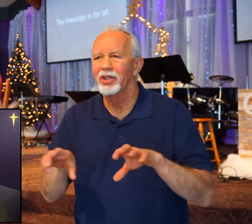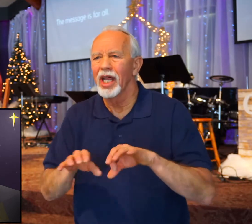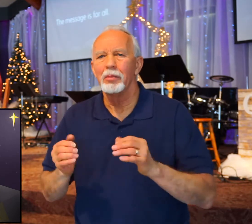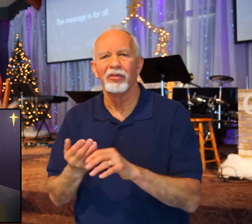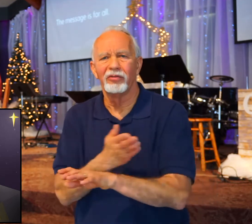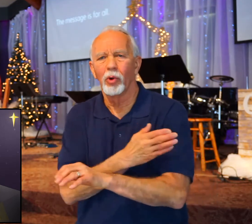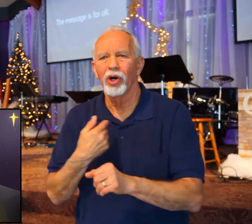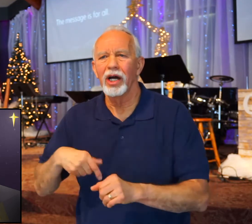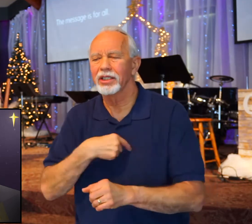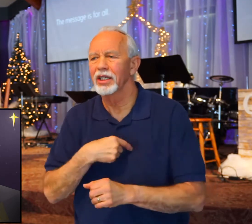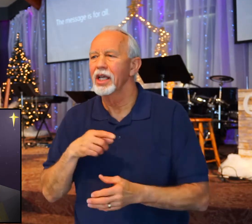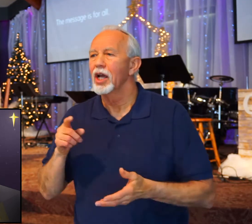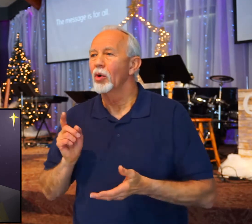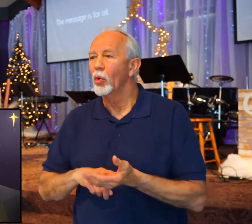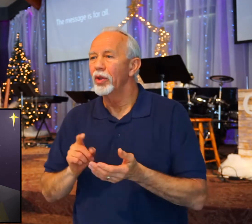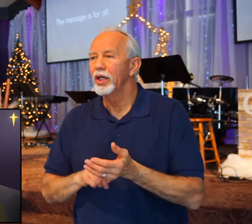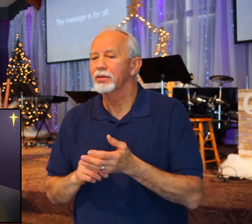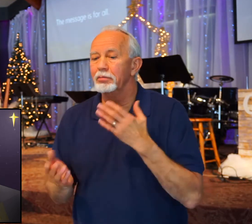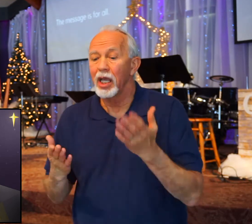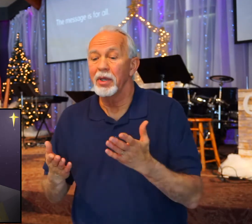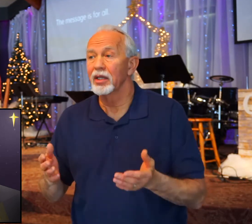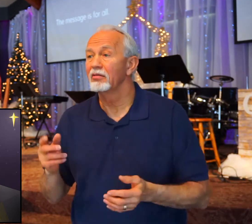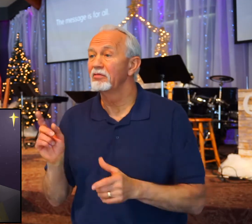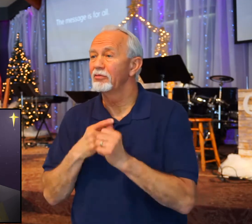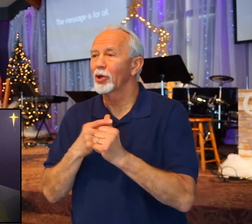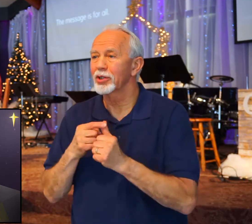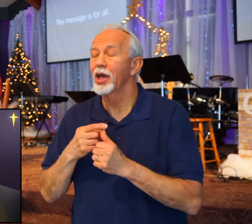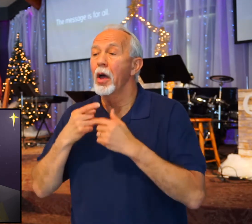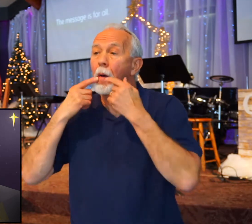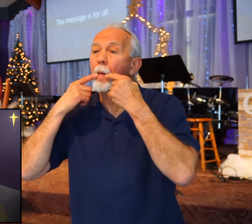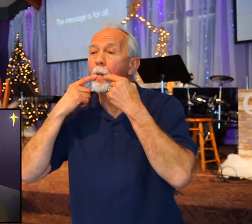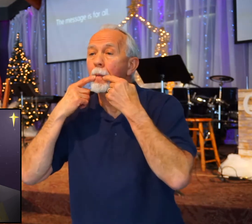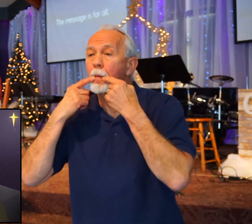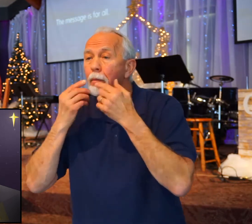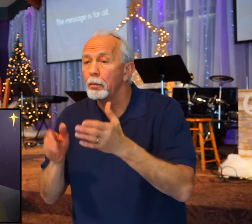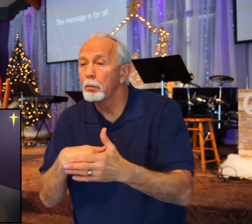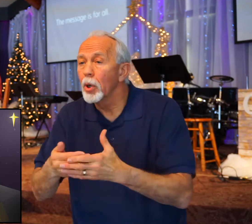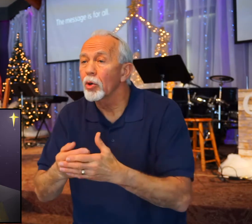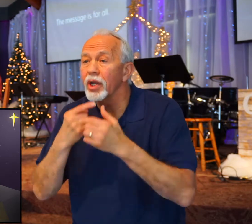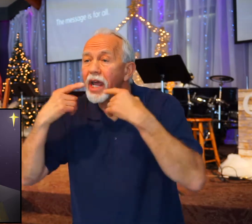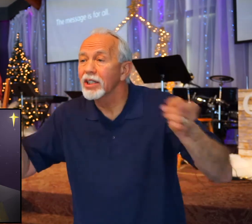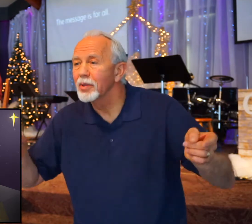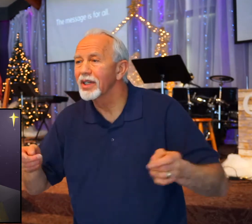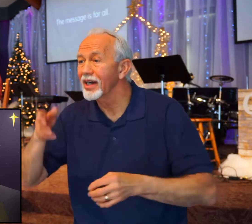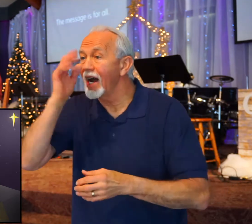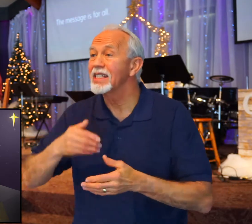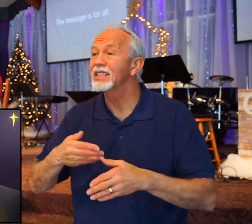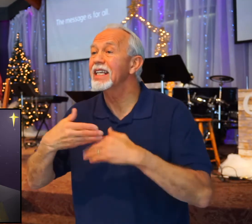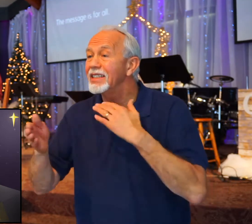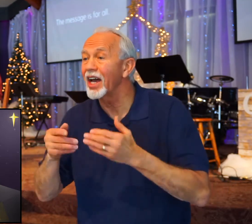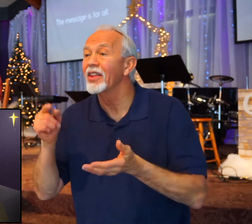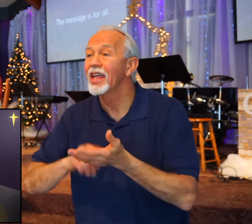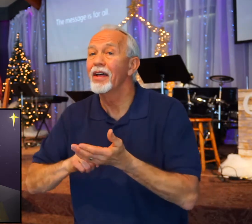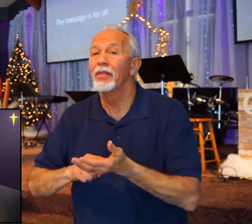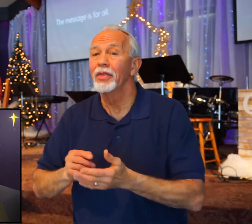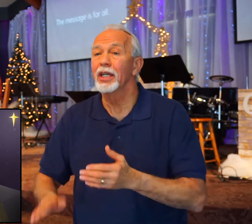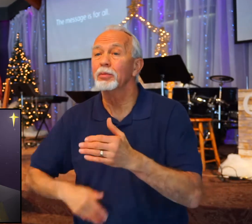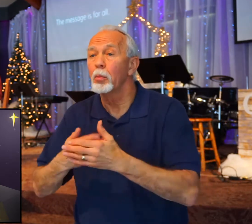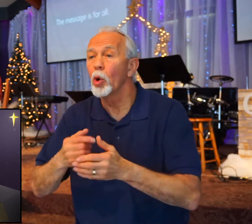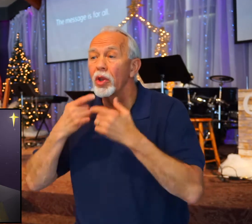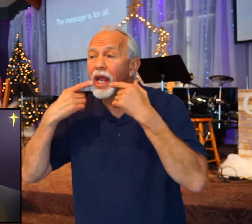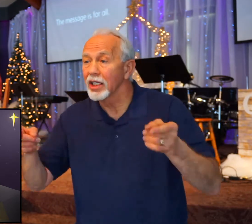may very well be the first example of a birth announcement. Because you see, God sends out this birth announcement here in